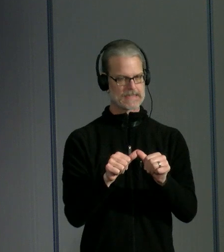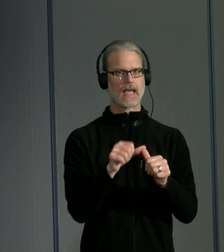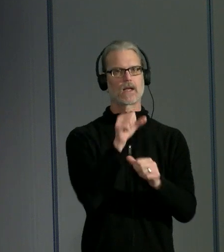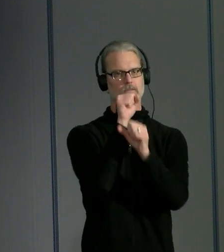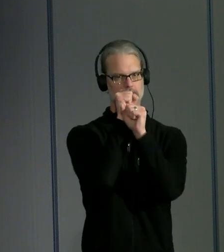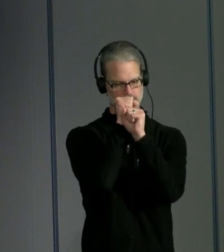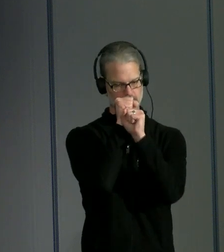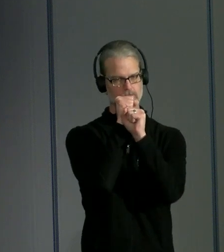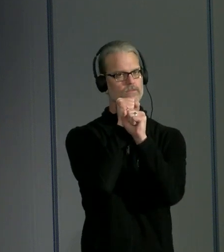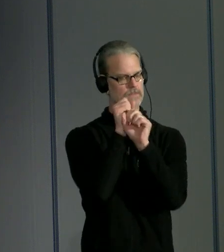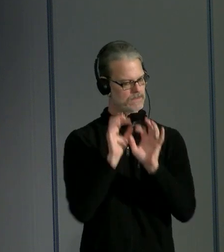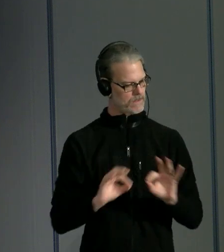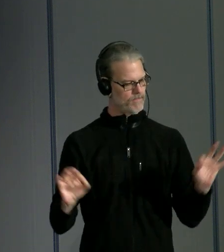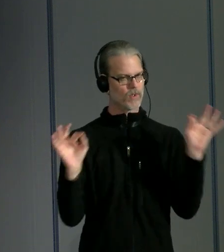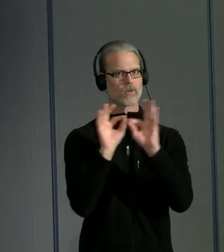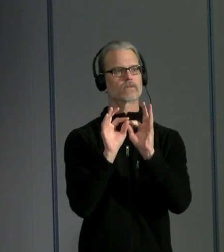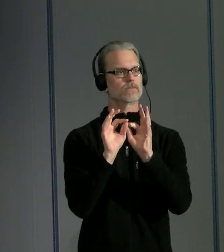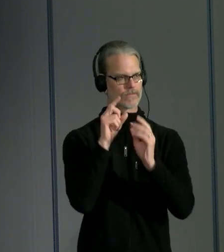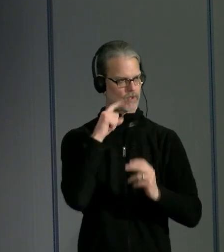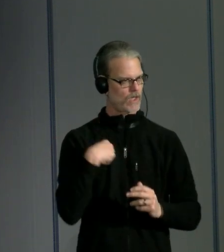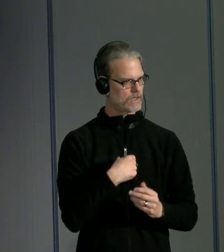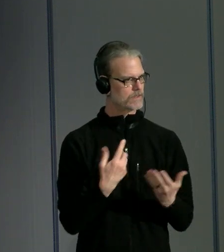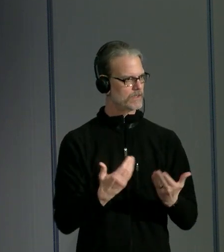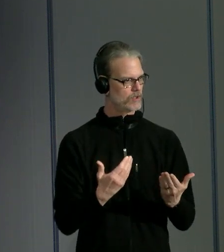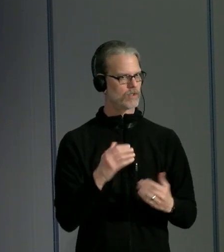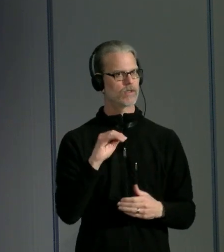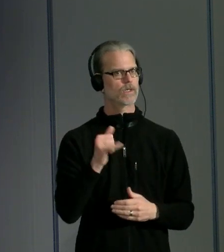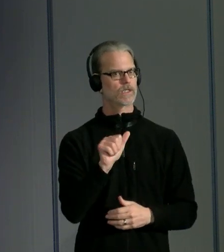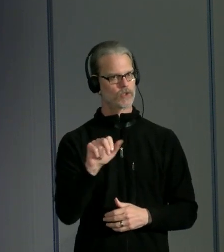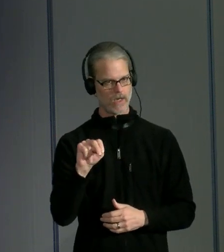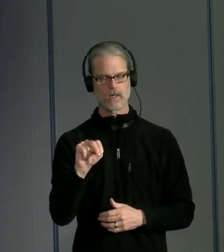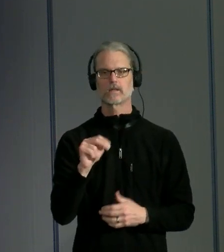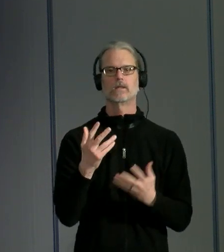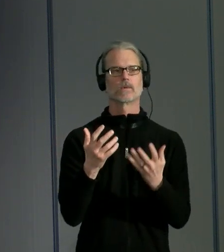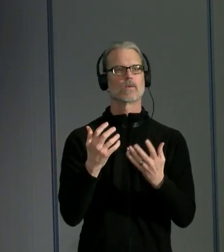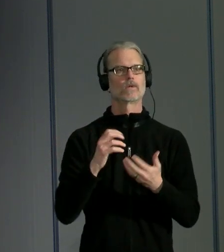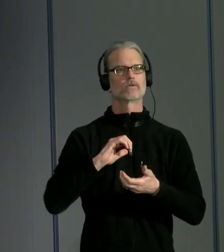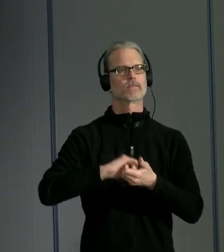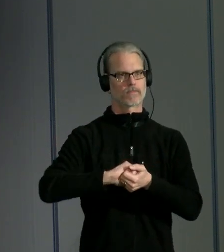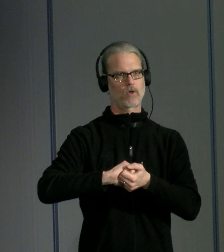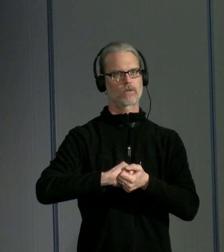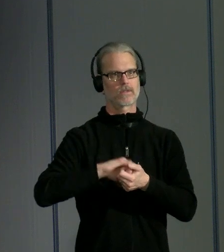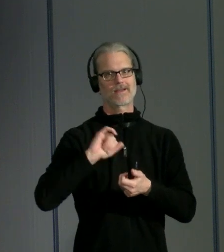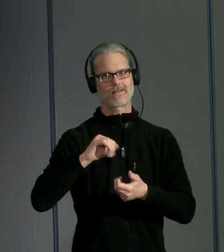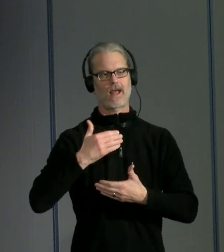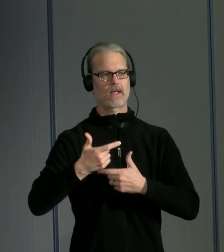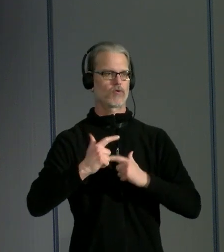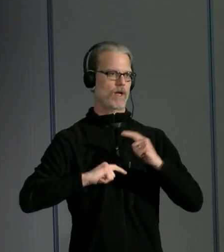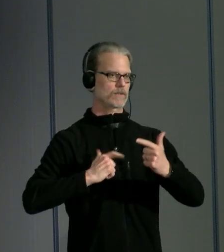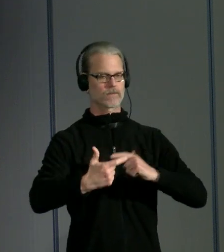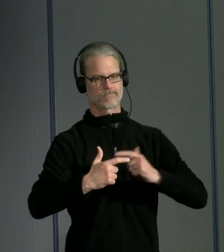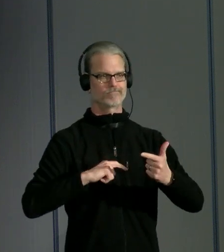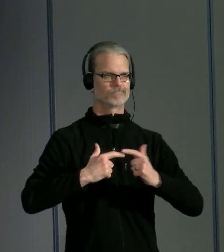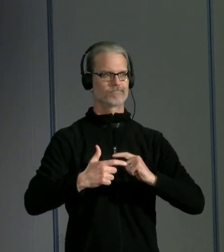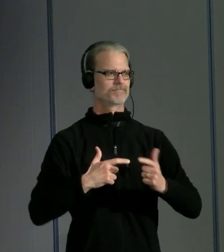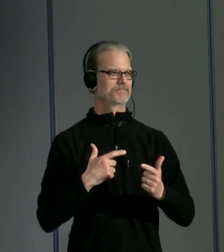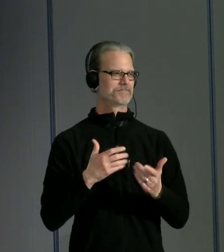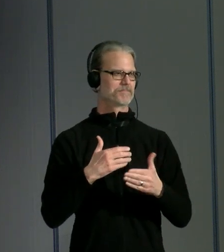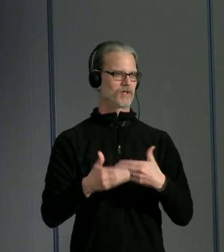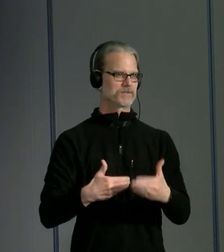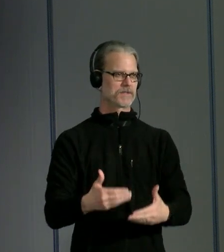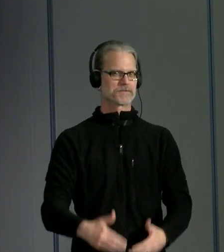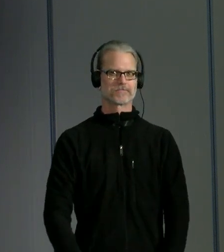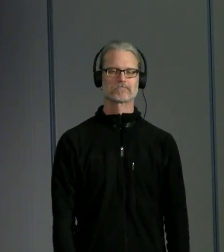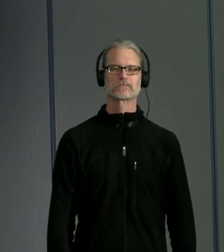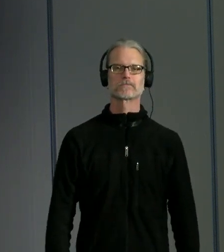very important to us here at JAN, and we really just try to work as your partner in that interactive process.